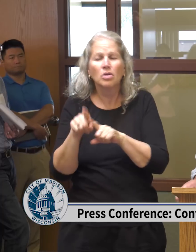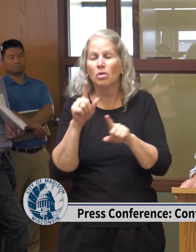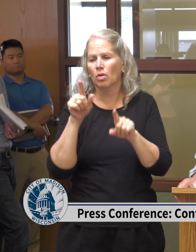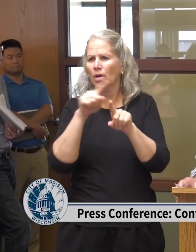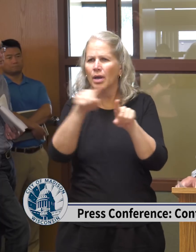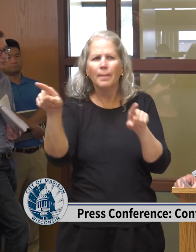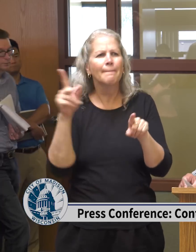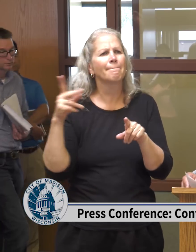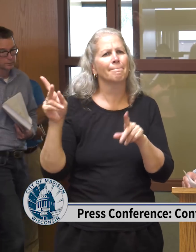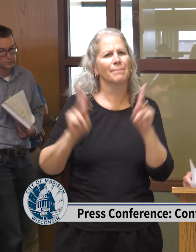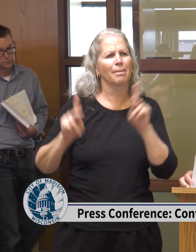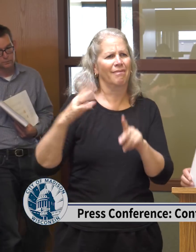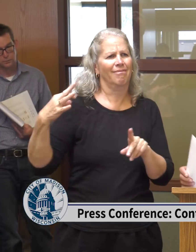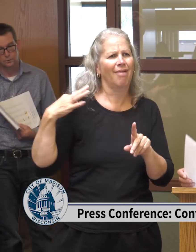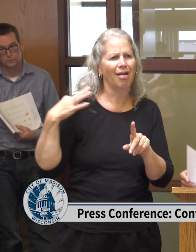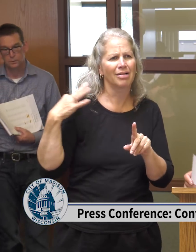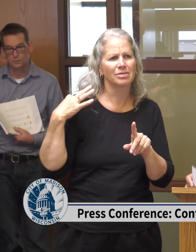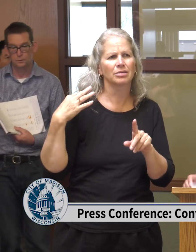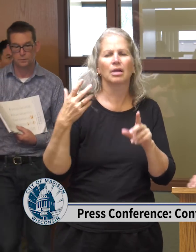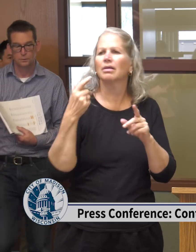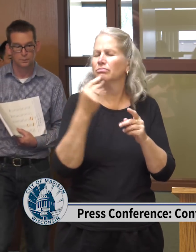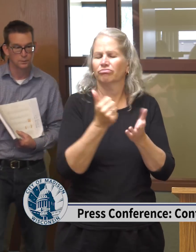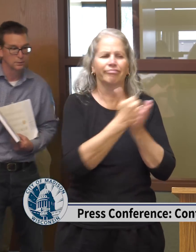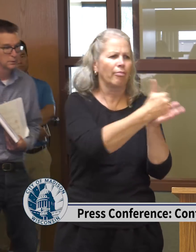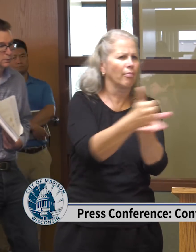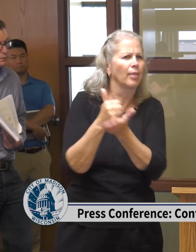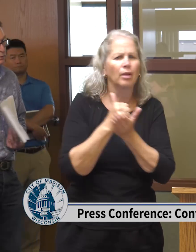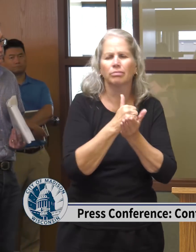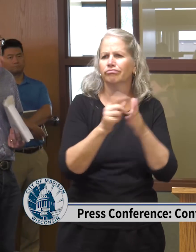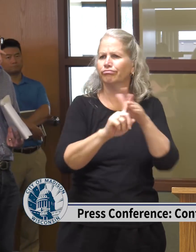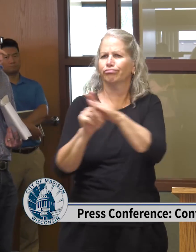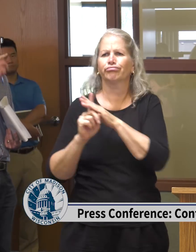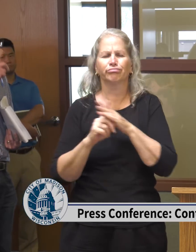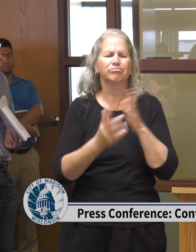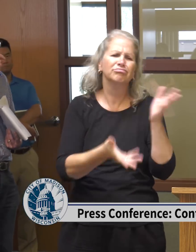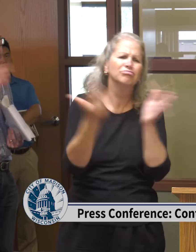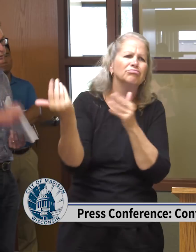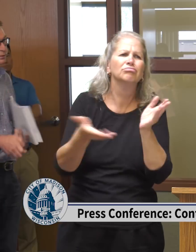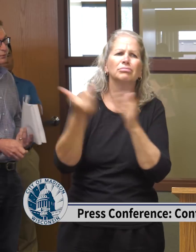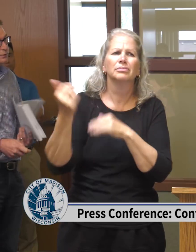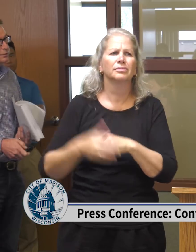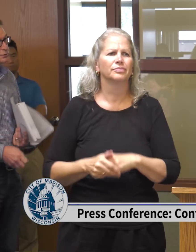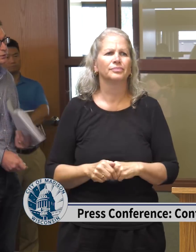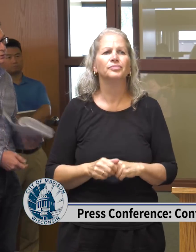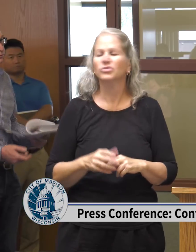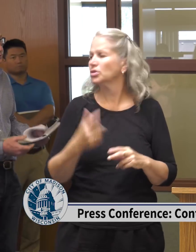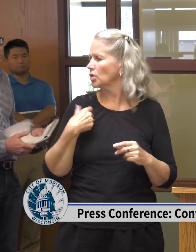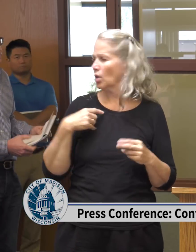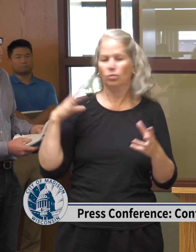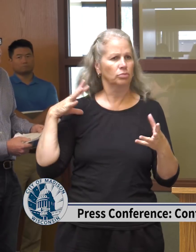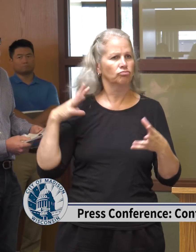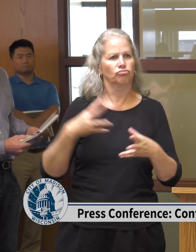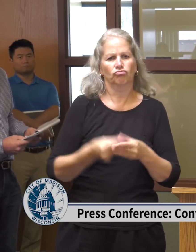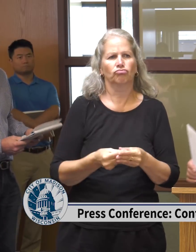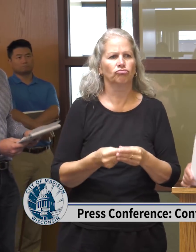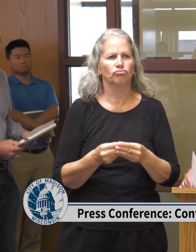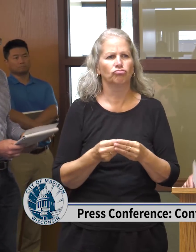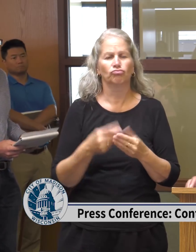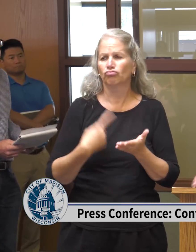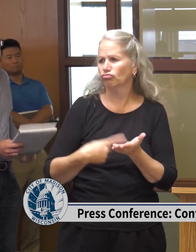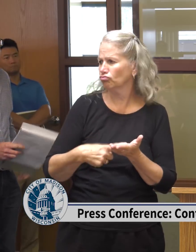So that's pretty much a summary as to where we are now. Any questions? Mayor, if I could, just a clarification. Yes,